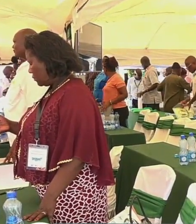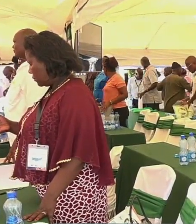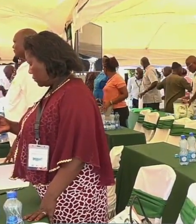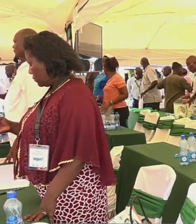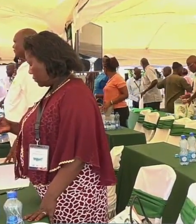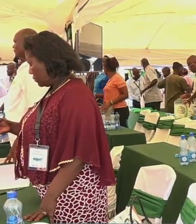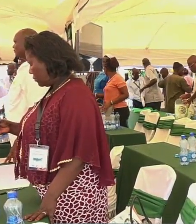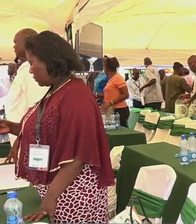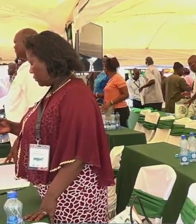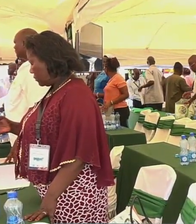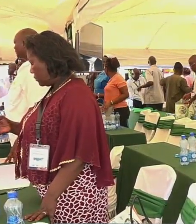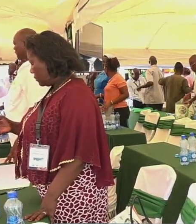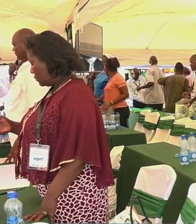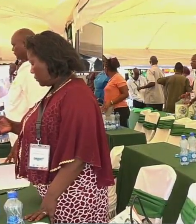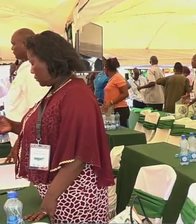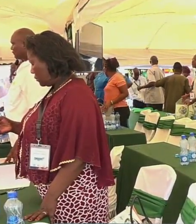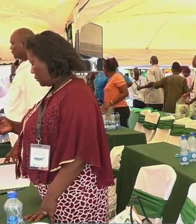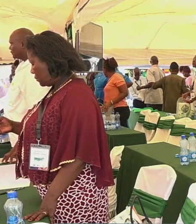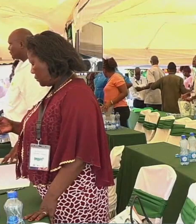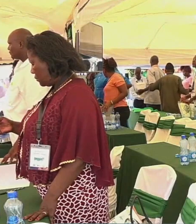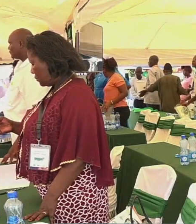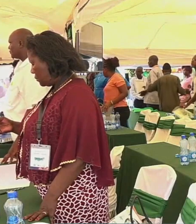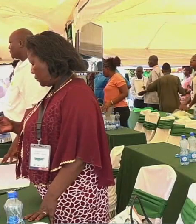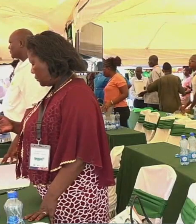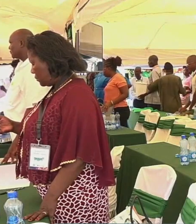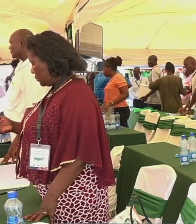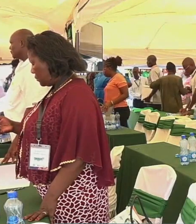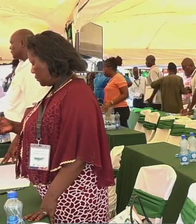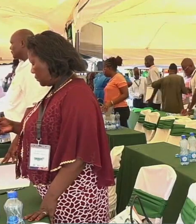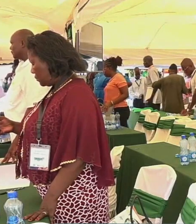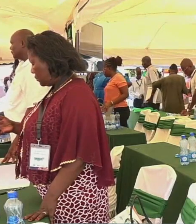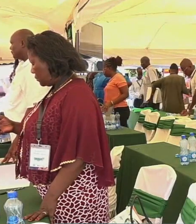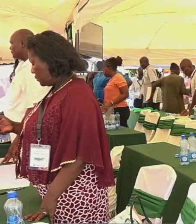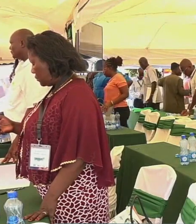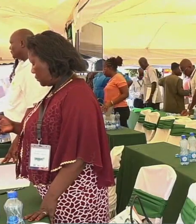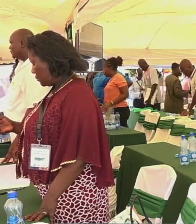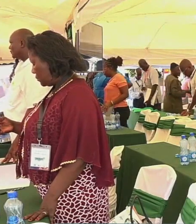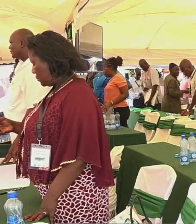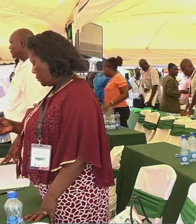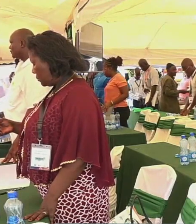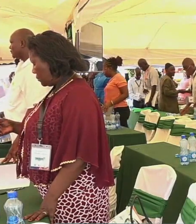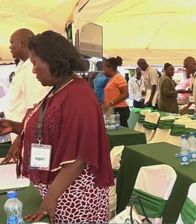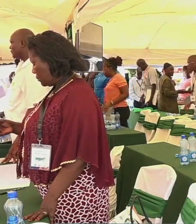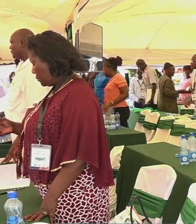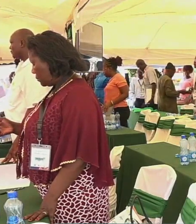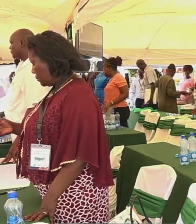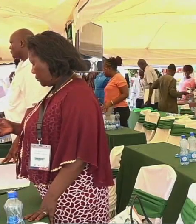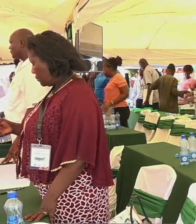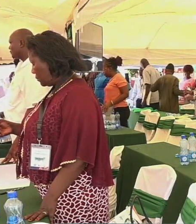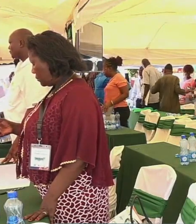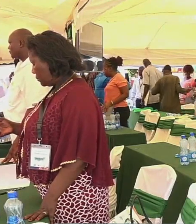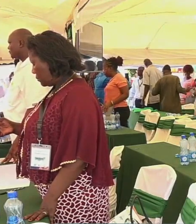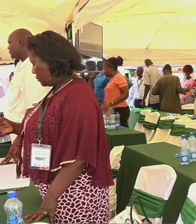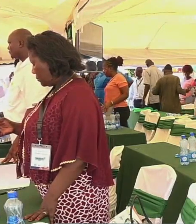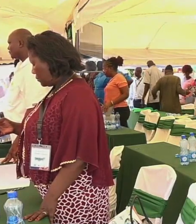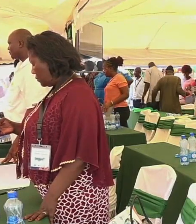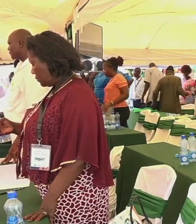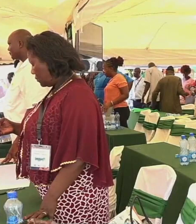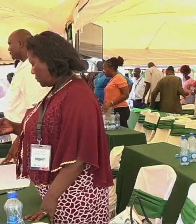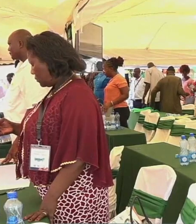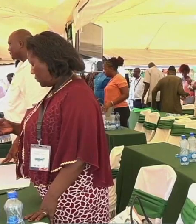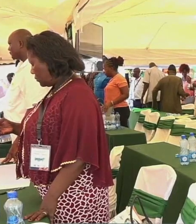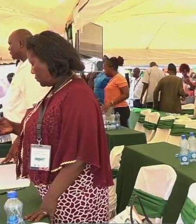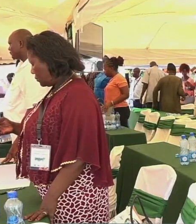to be at the front together with the CECs. First, we start with the CECs, a photo of the governor, the first ladies, and